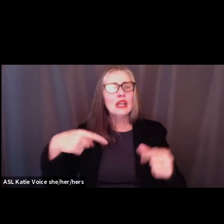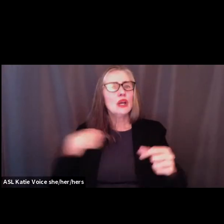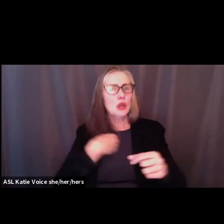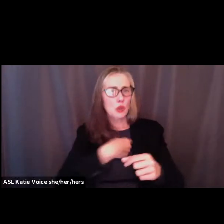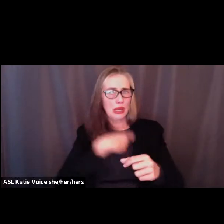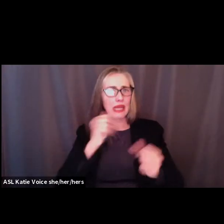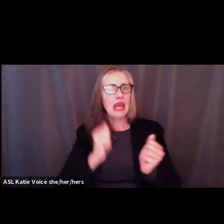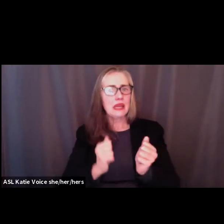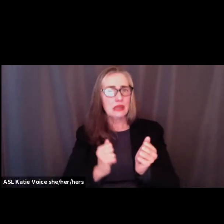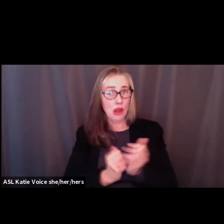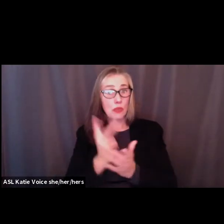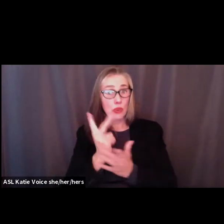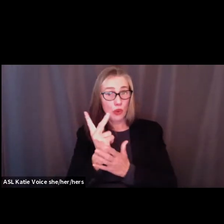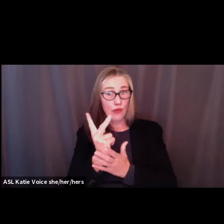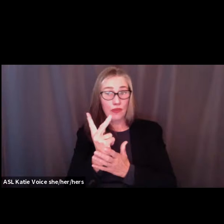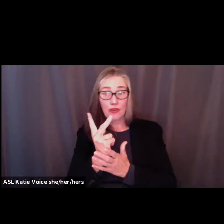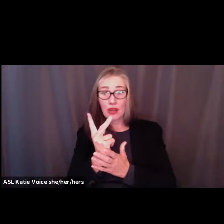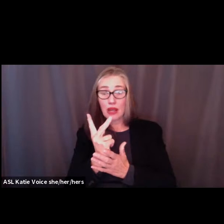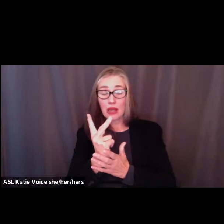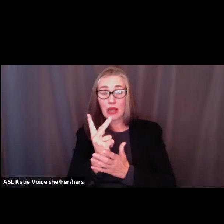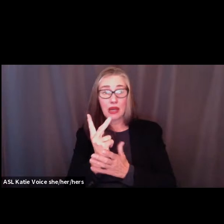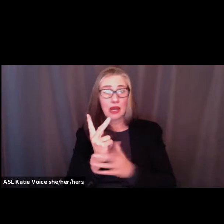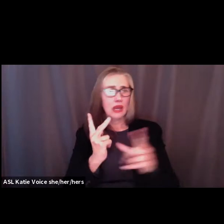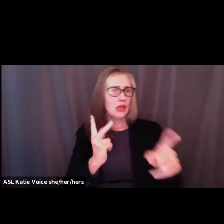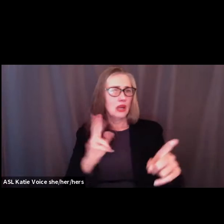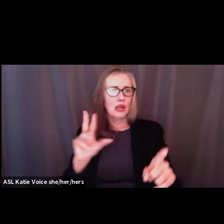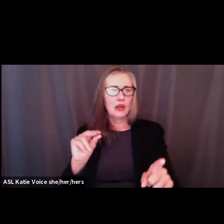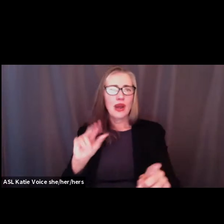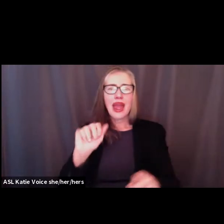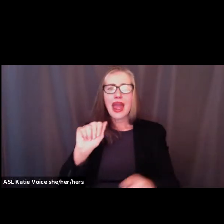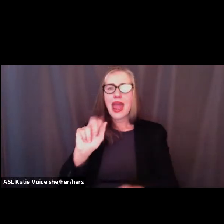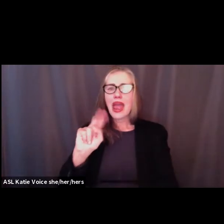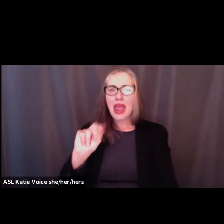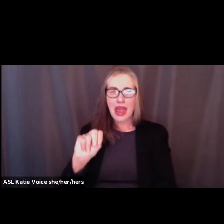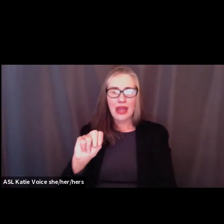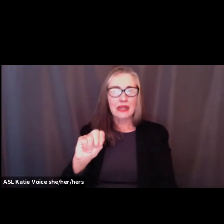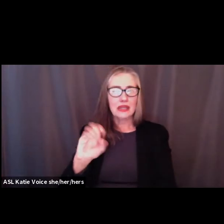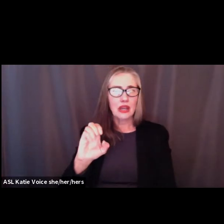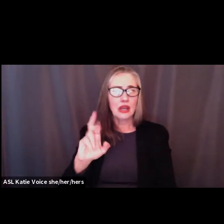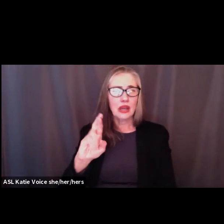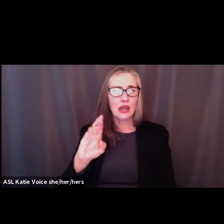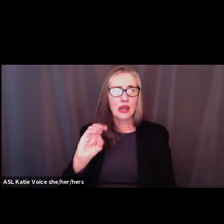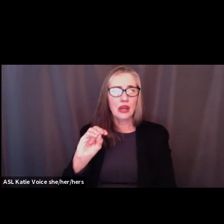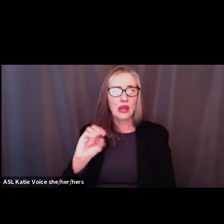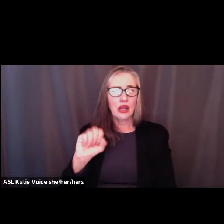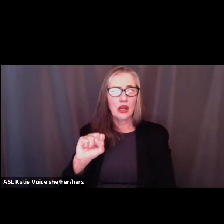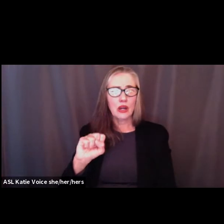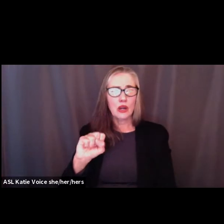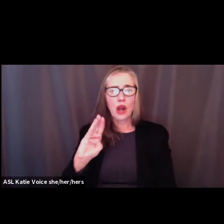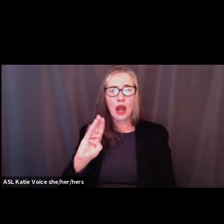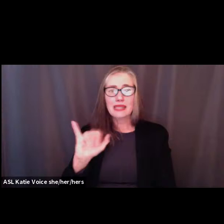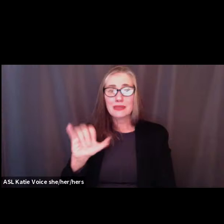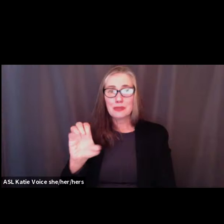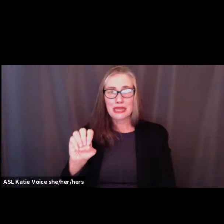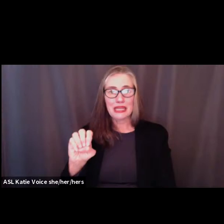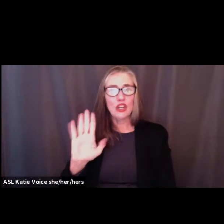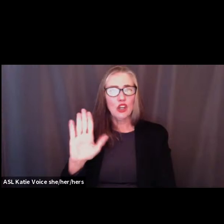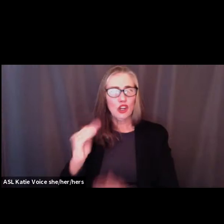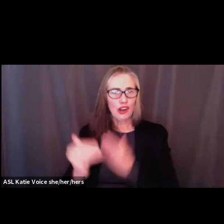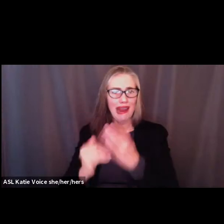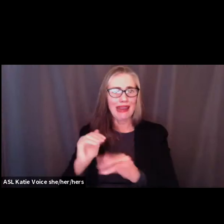move on. Is that correct? And Crosby has her. Sorry. Yeah, and Crosby has her hand up,